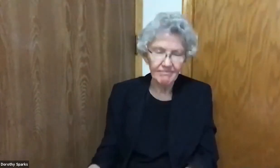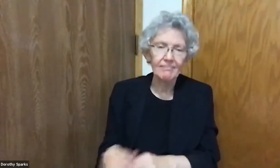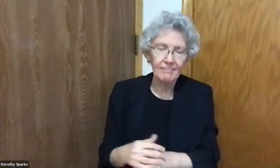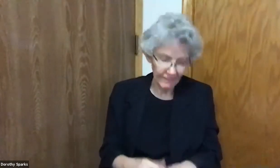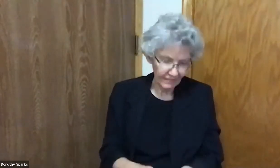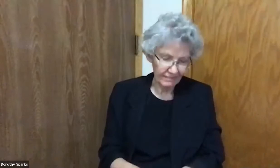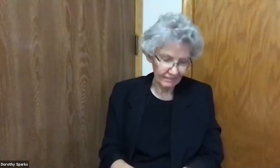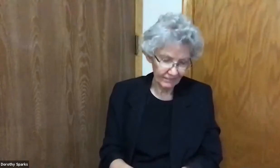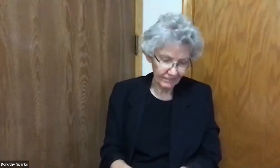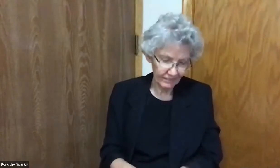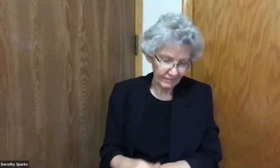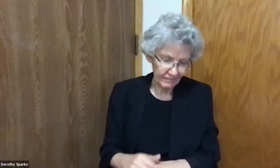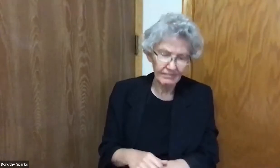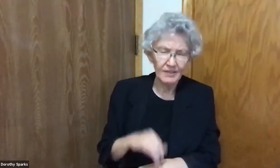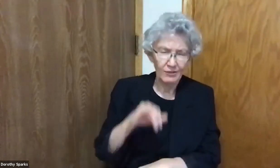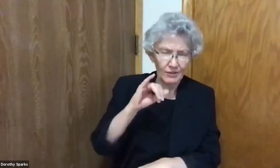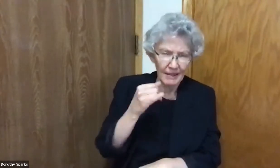forgiven.